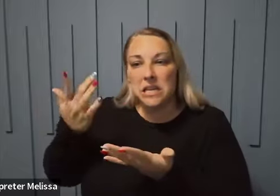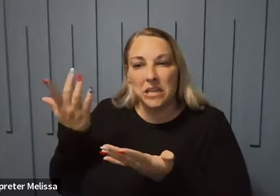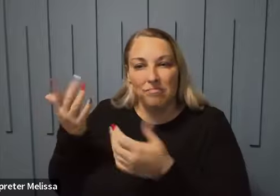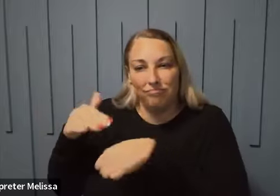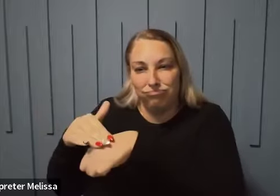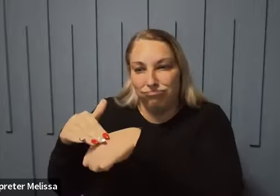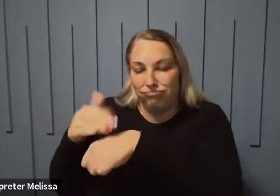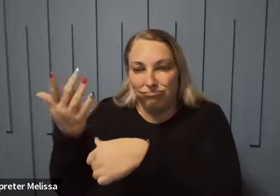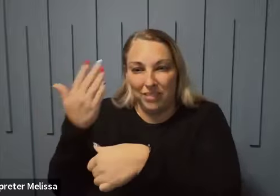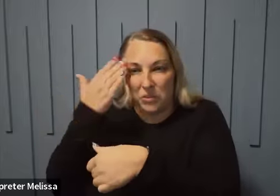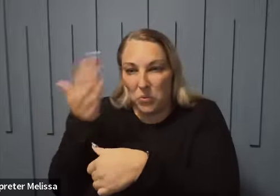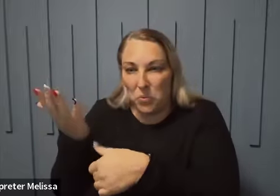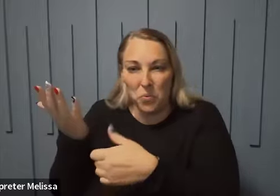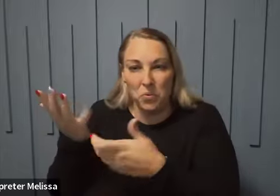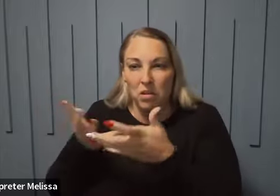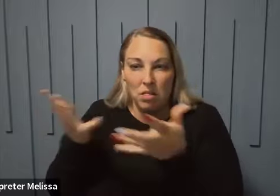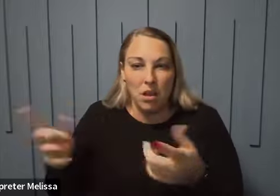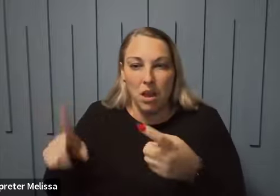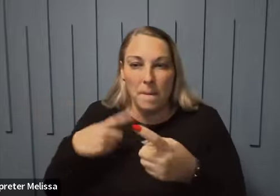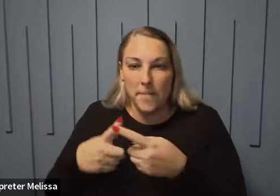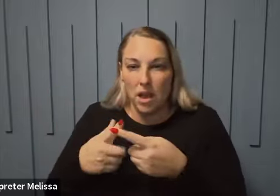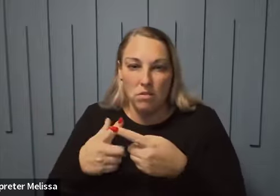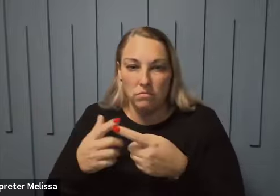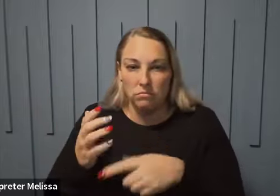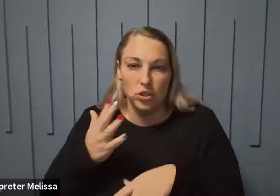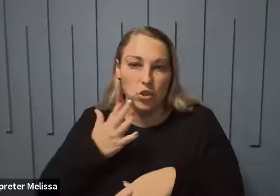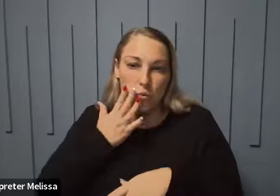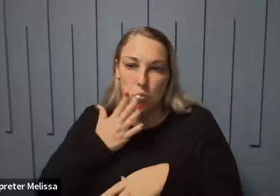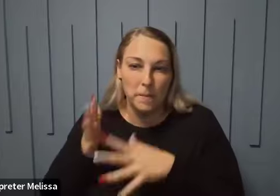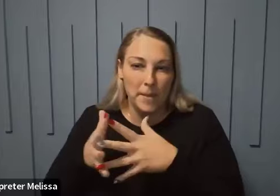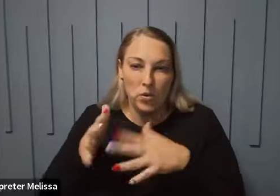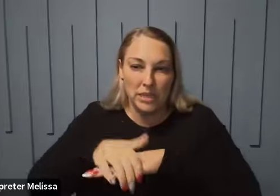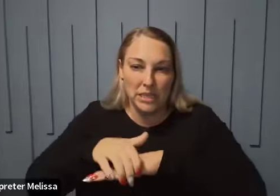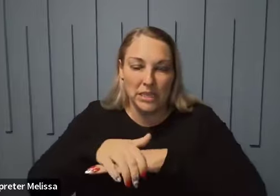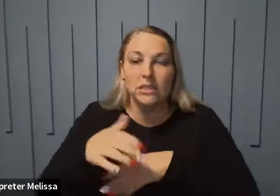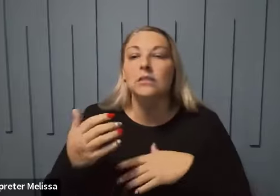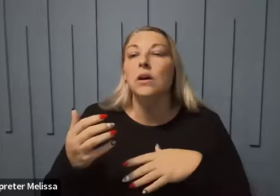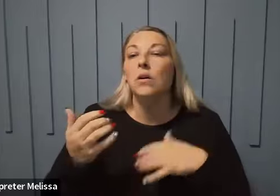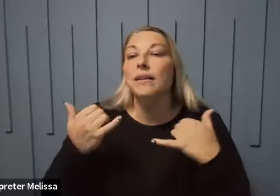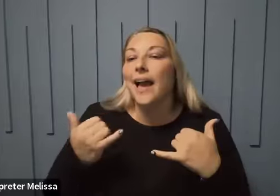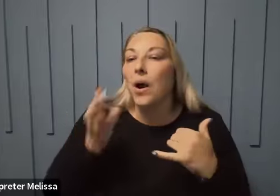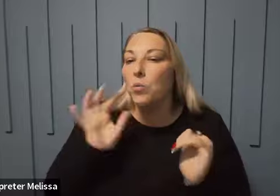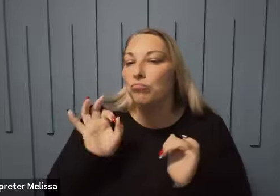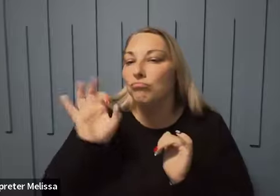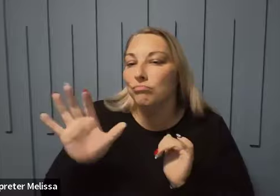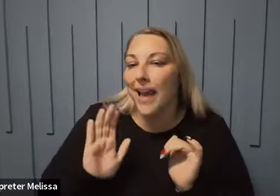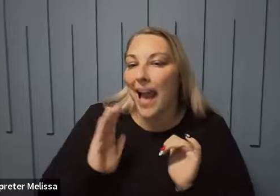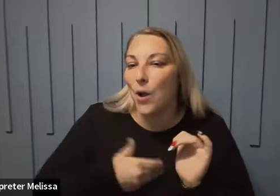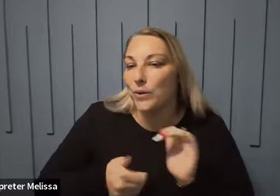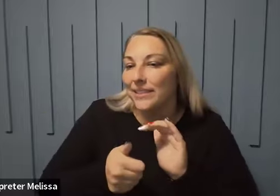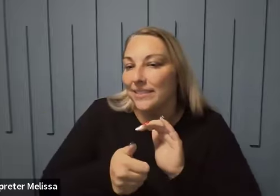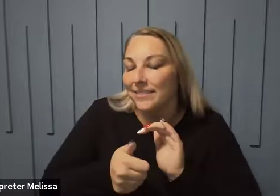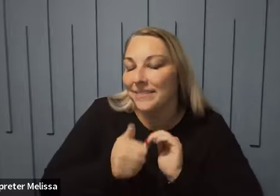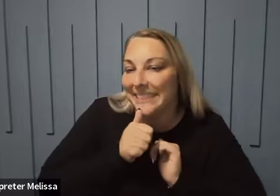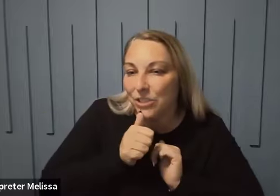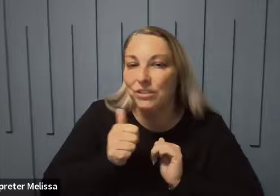know much about cute American English at all. So, I'm going to tell you our little secret and see how you feel